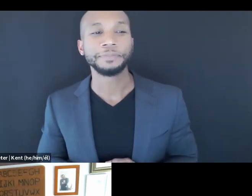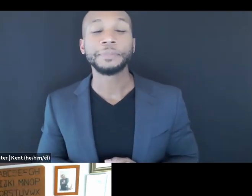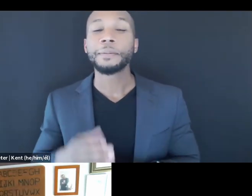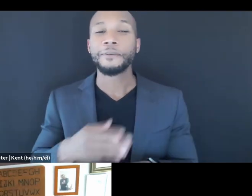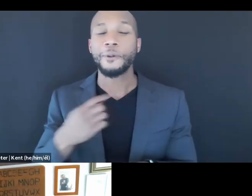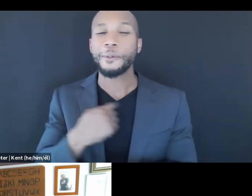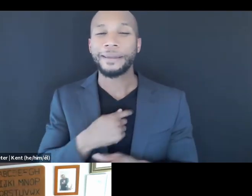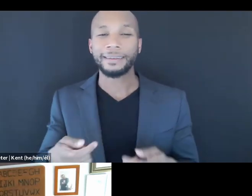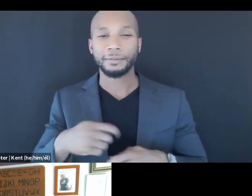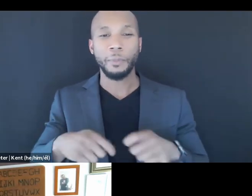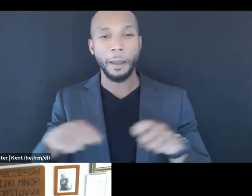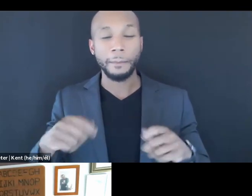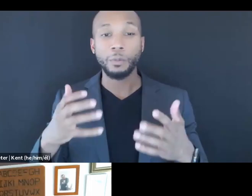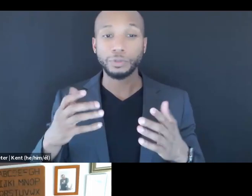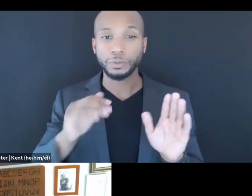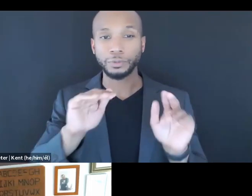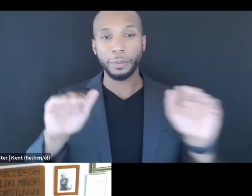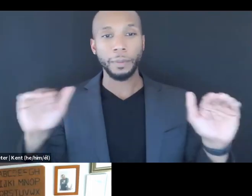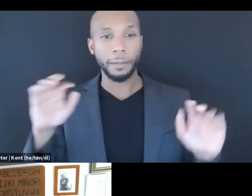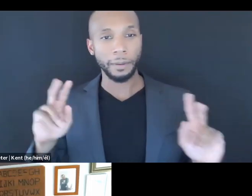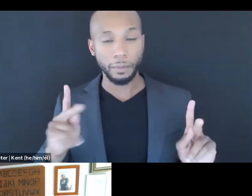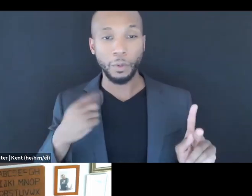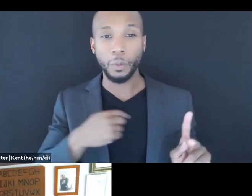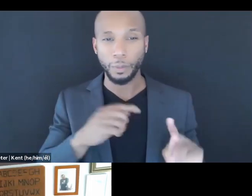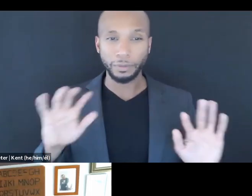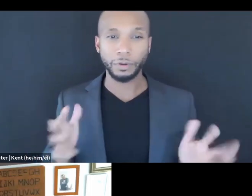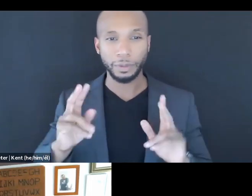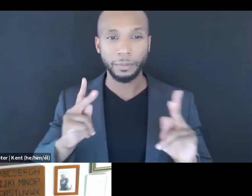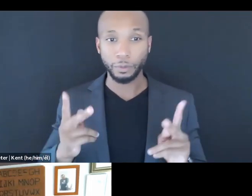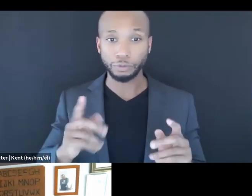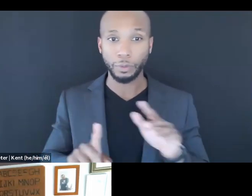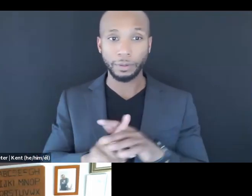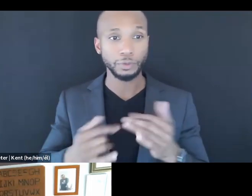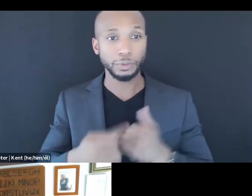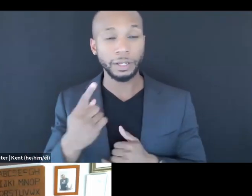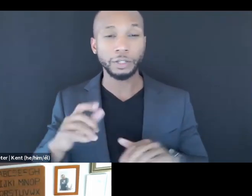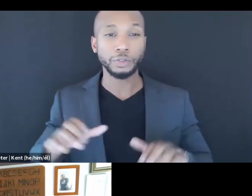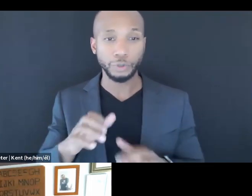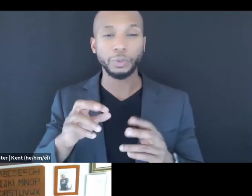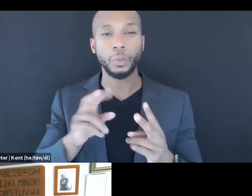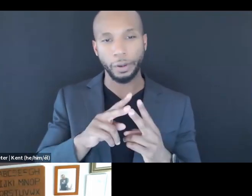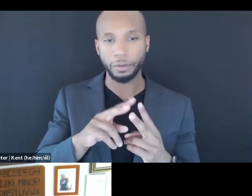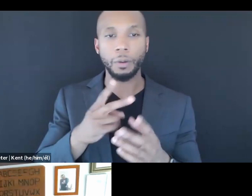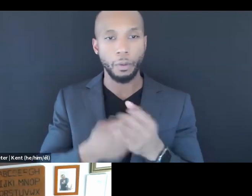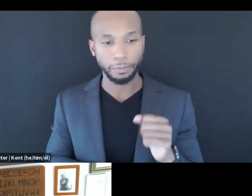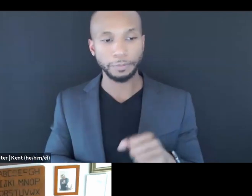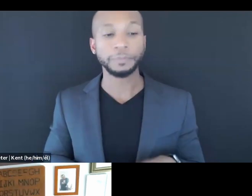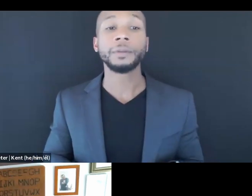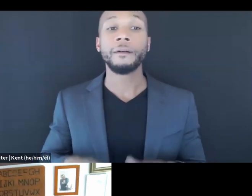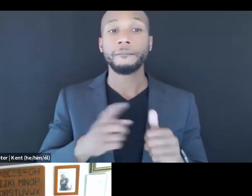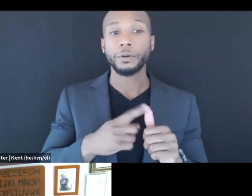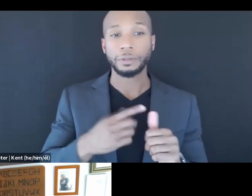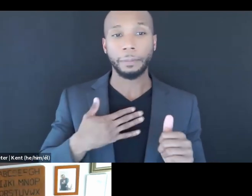And before we close, I just want to remind folks that we're going to encourage everyone who attended today to do one or two things. First,